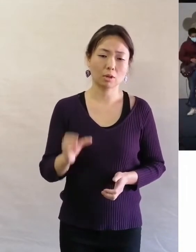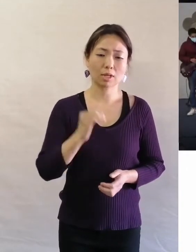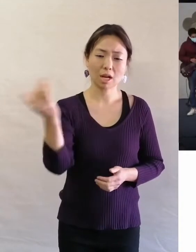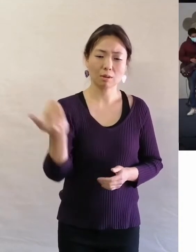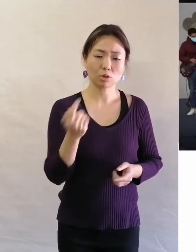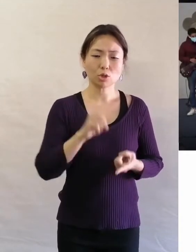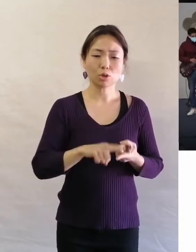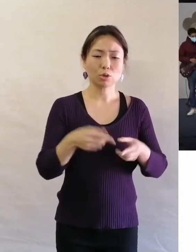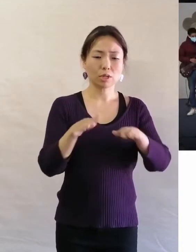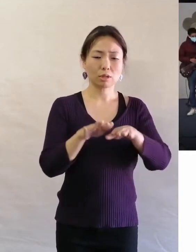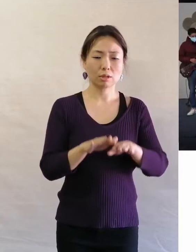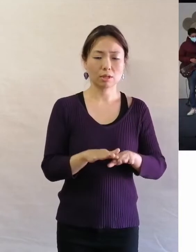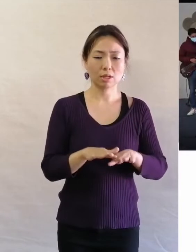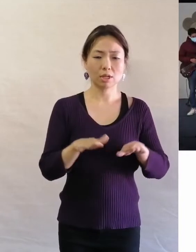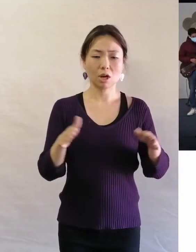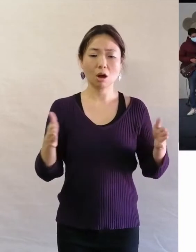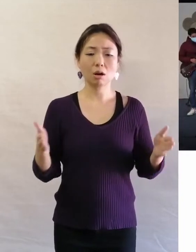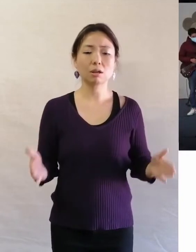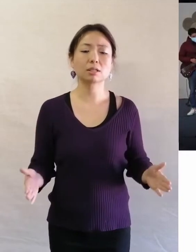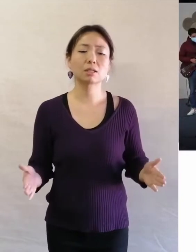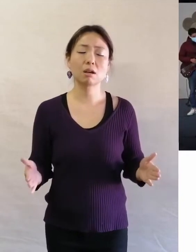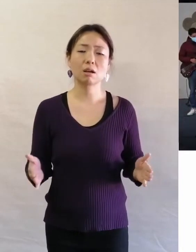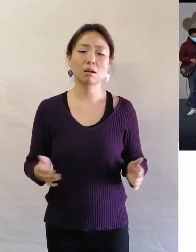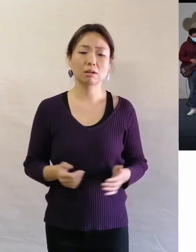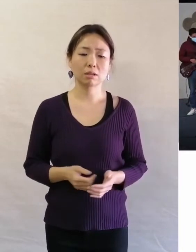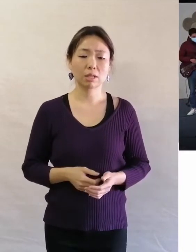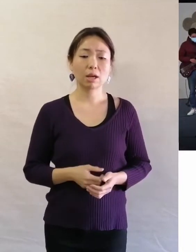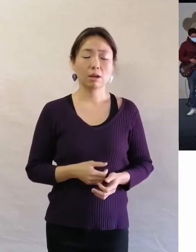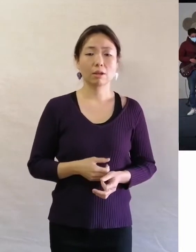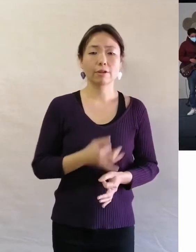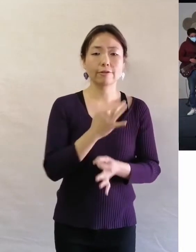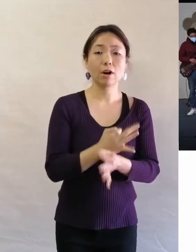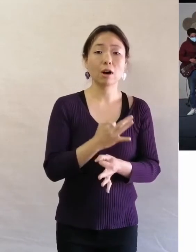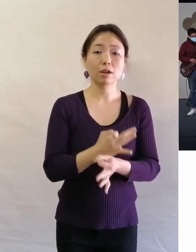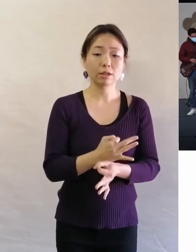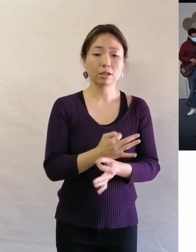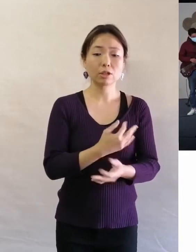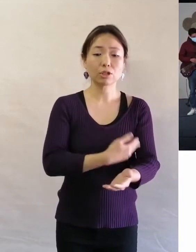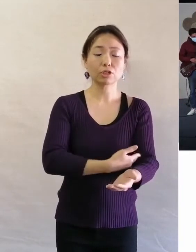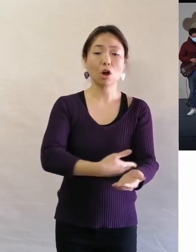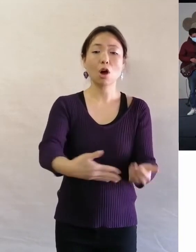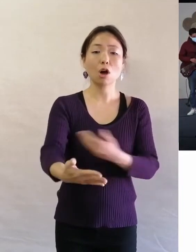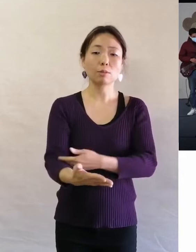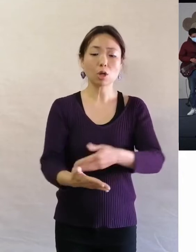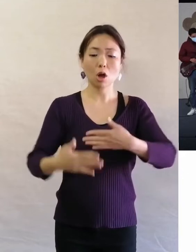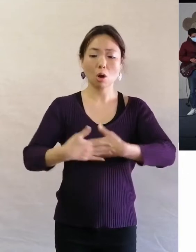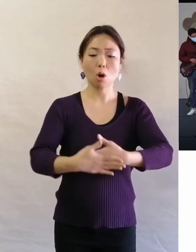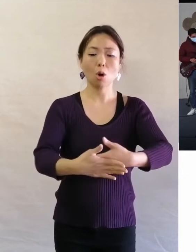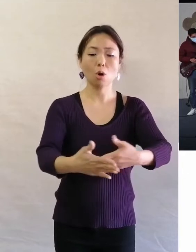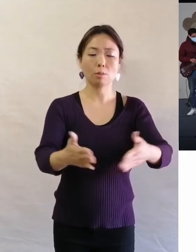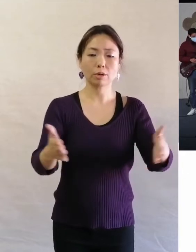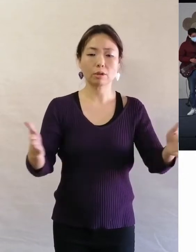Oh, come to the altar. The Father's arms